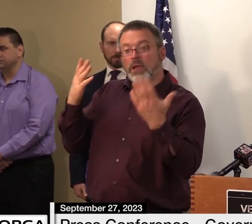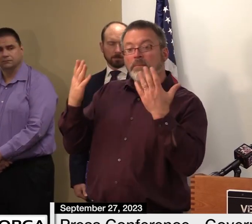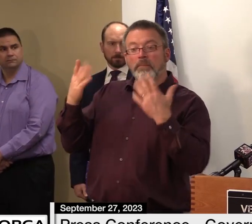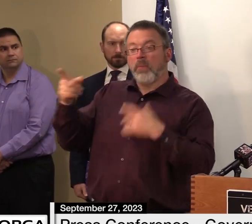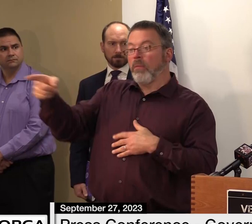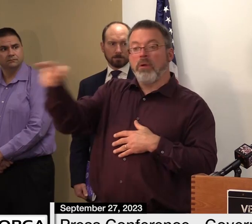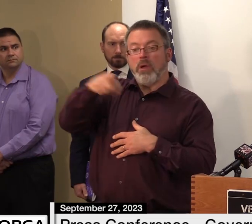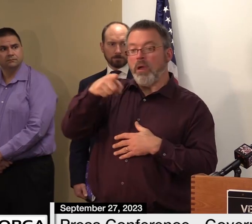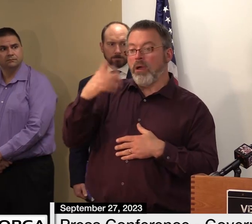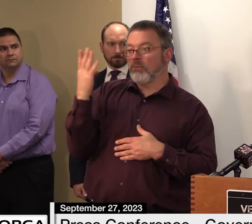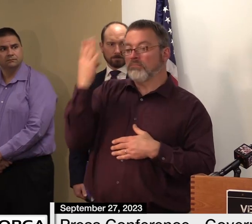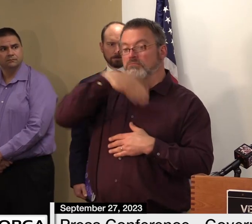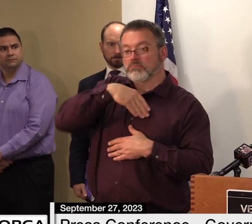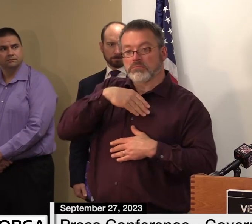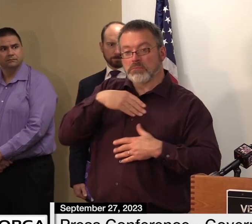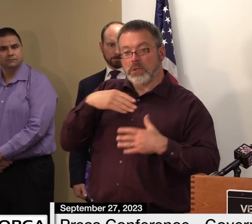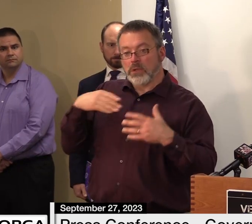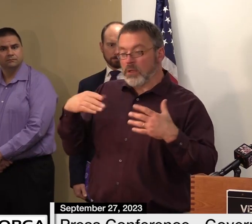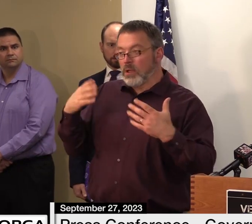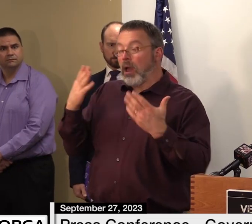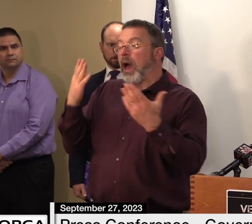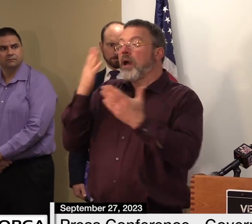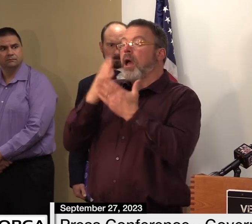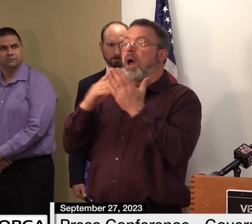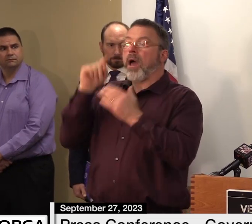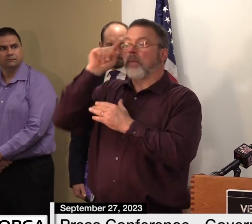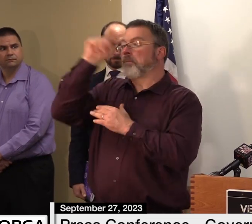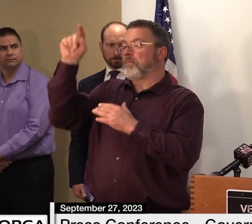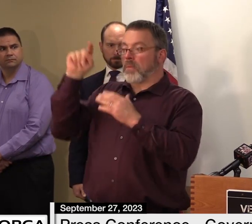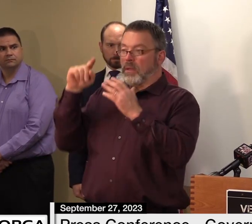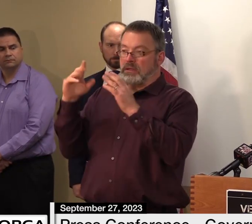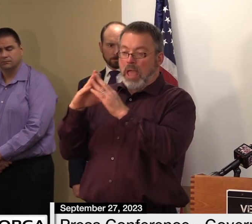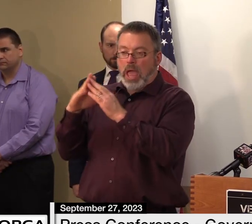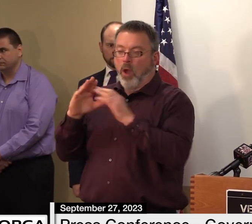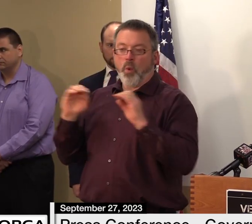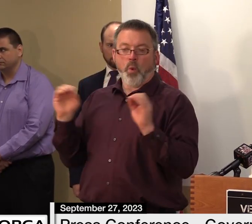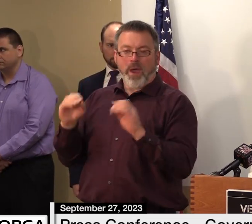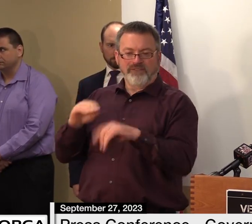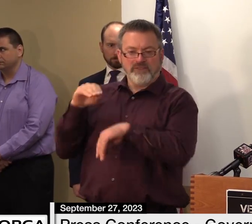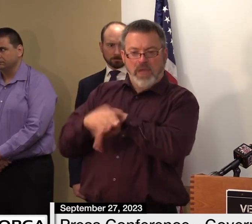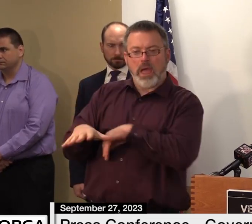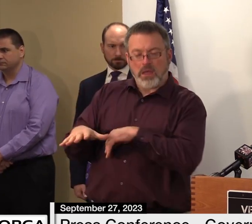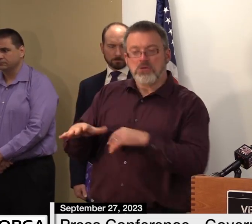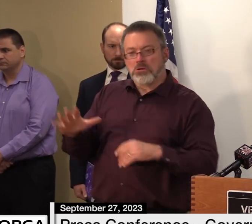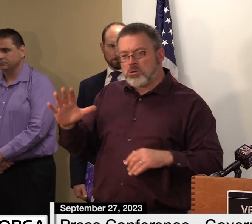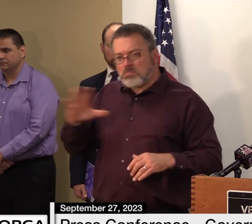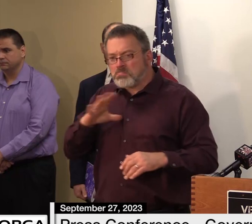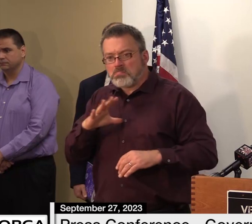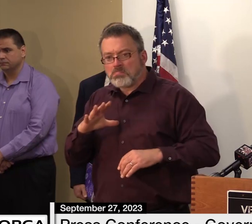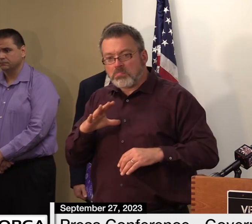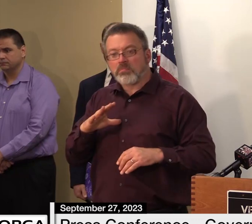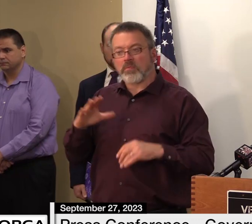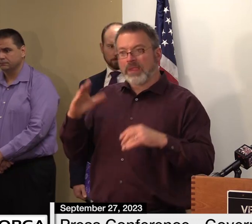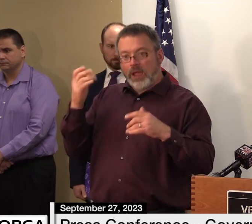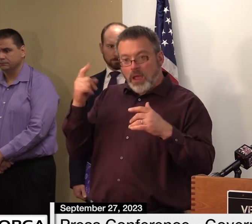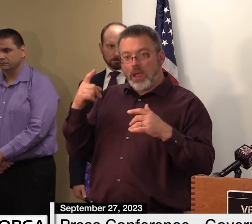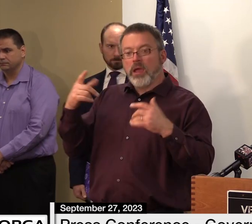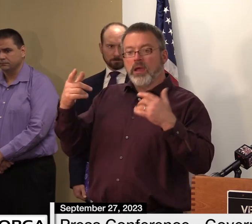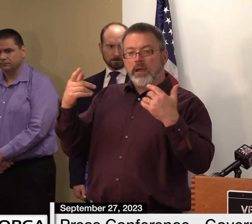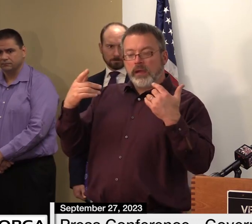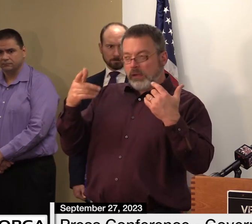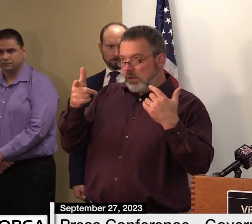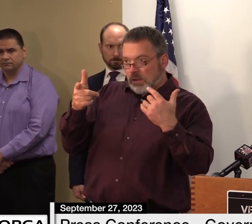who weren't impacted that may have capacity. And we just need to link them up with those in the areas that were